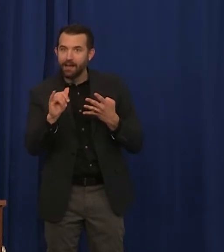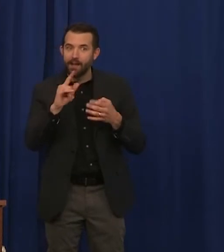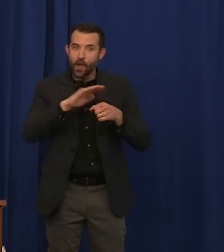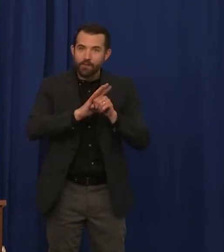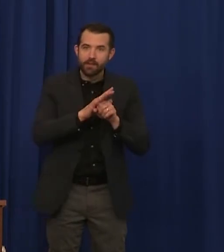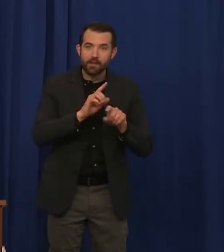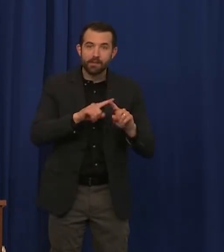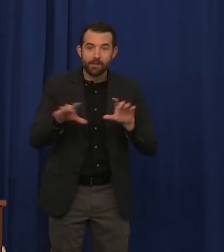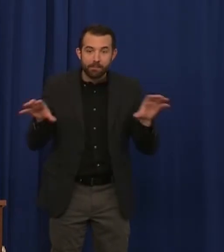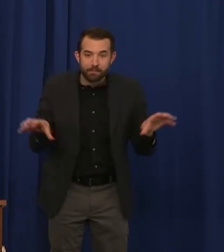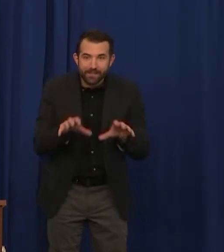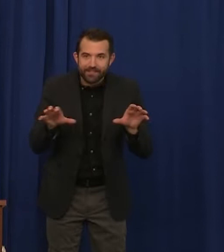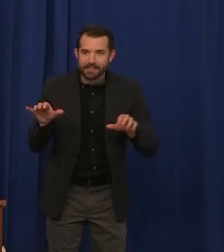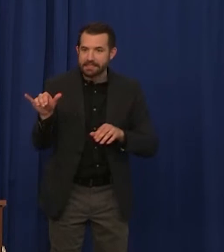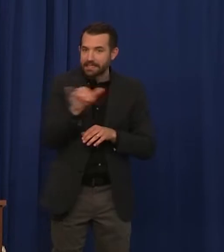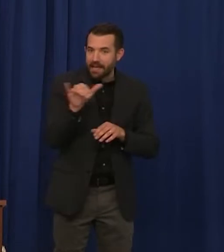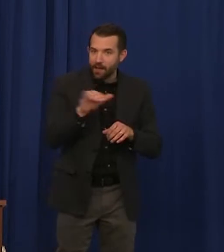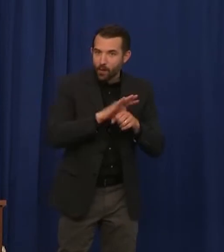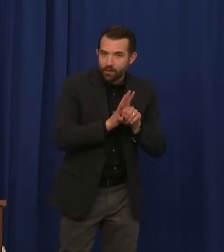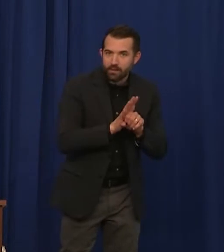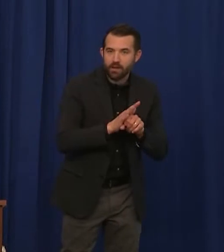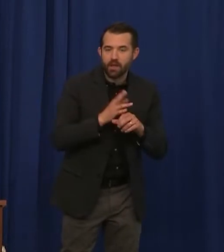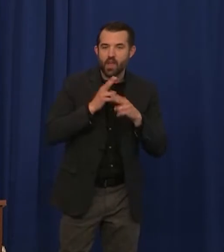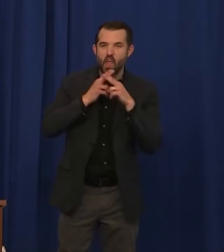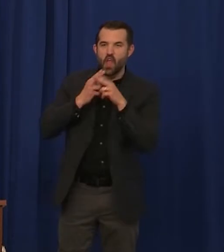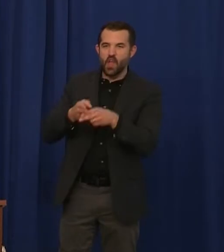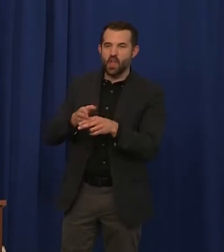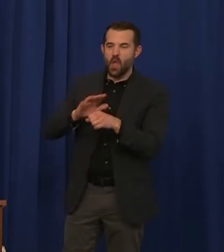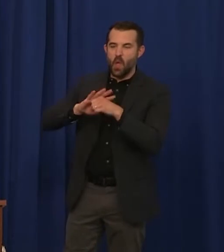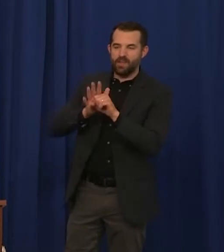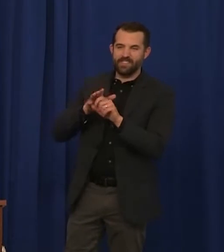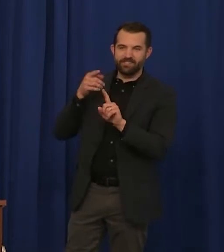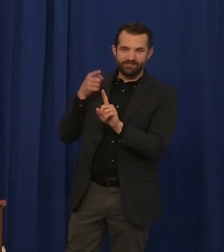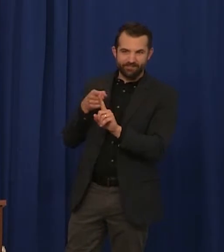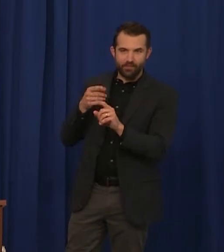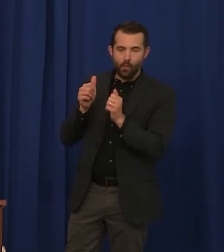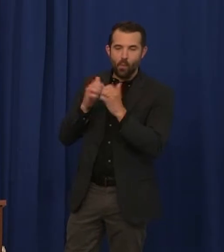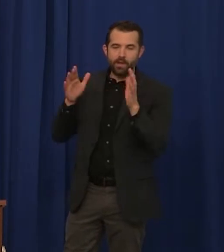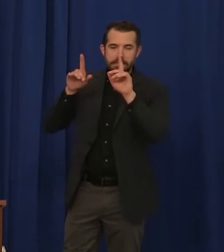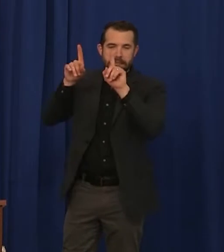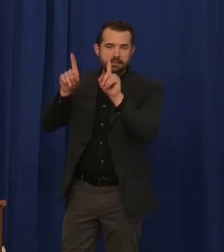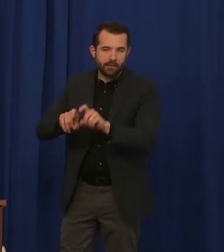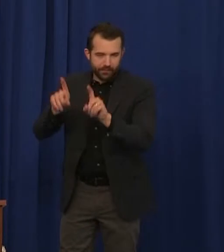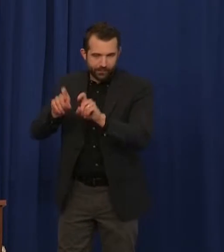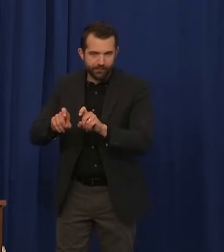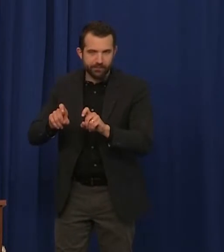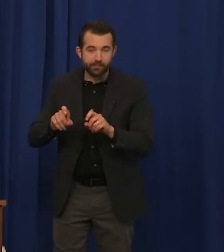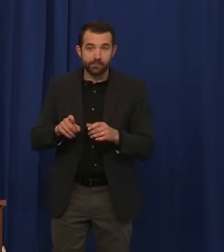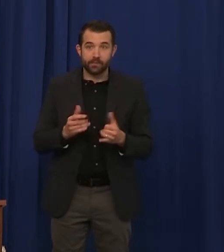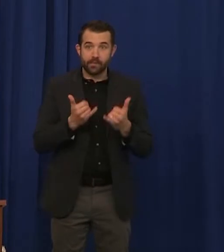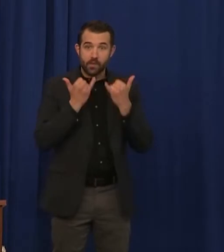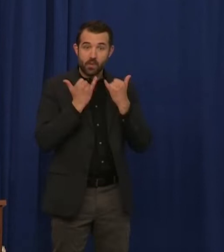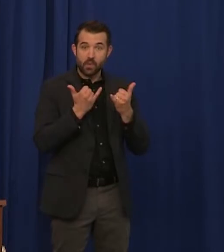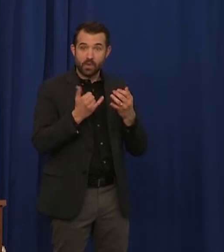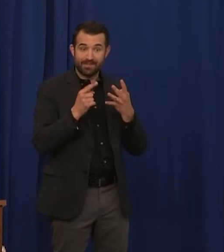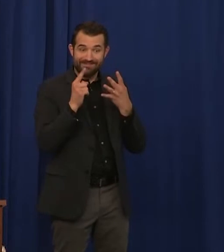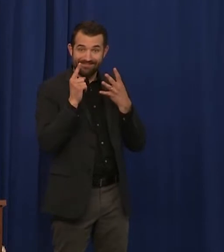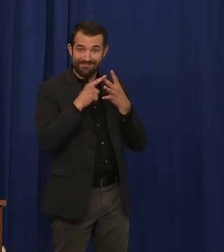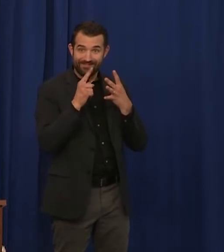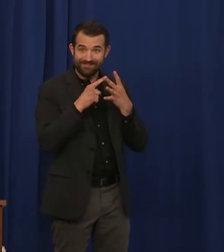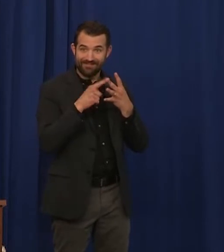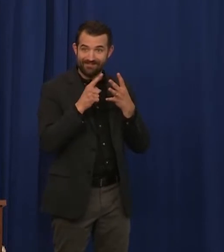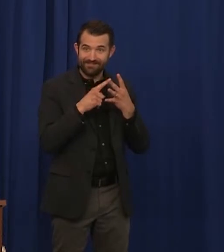as a case even though they don't have a lab test. They might decide in a couple days to go get a lab test, in which case they flip from probable to